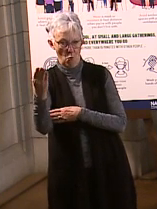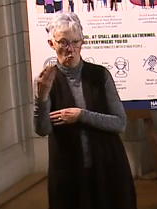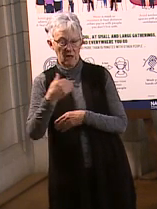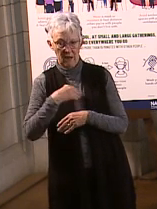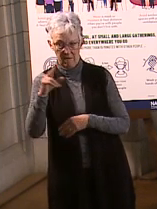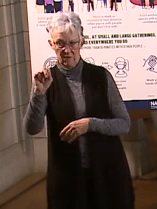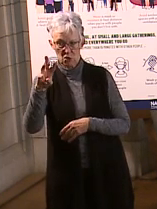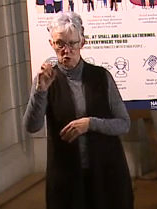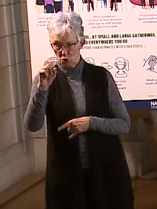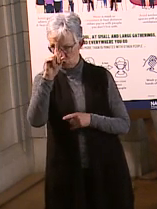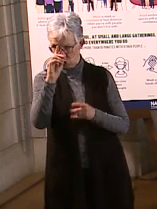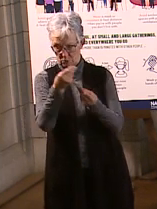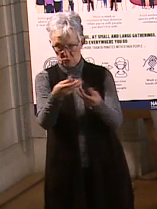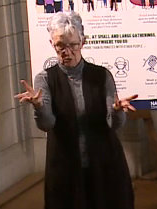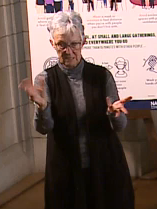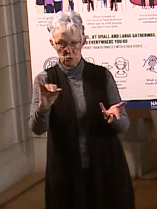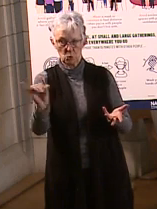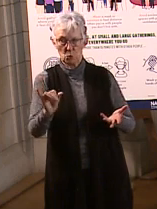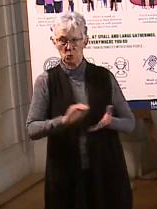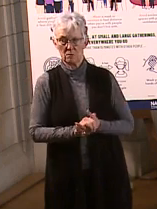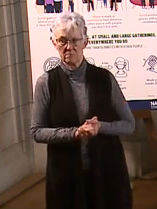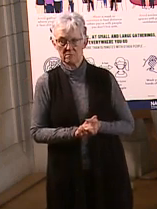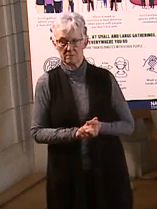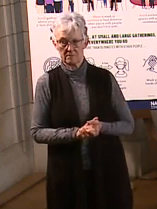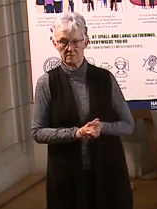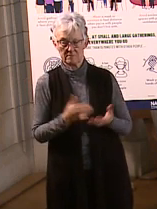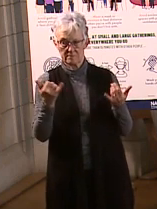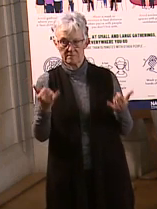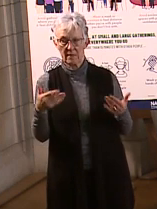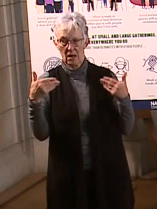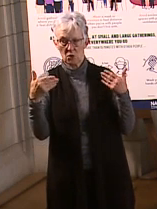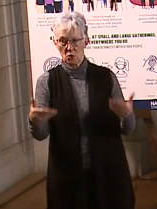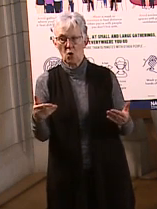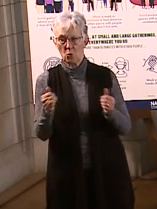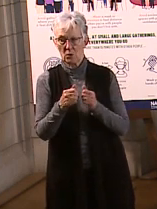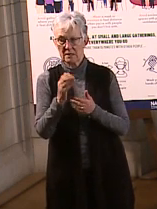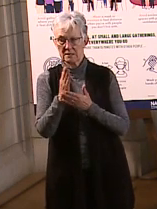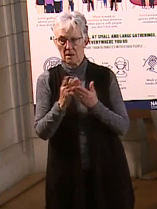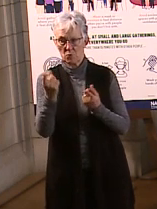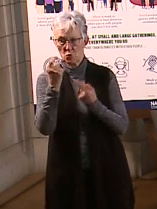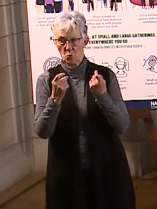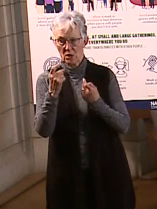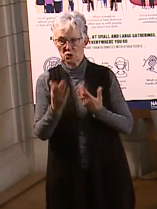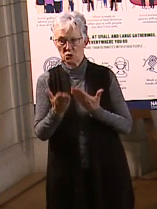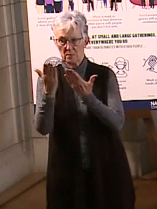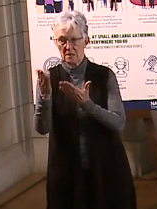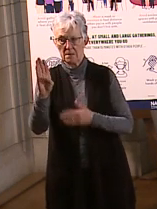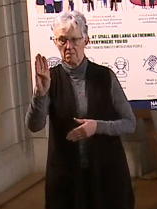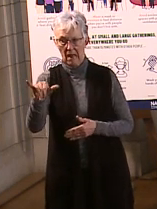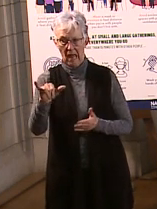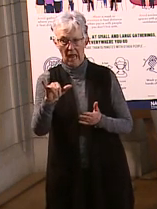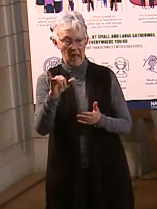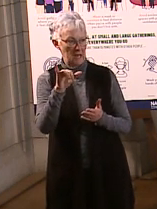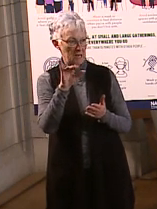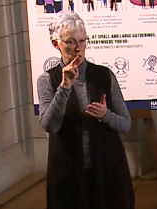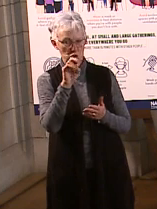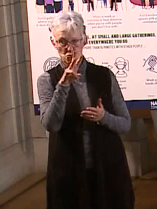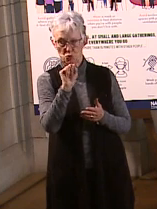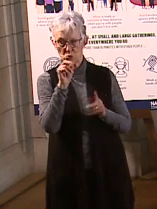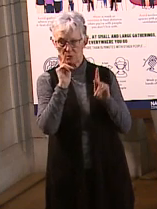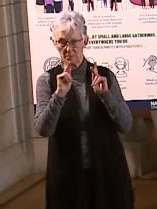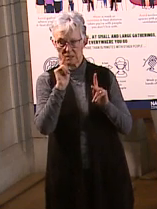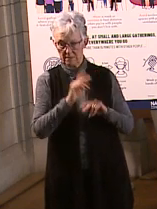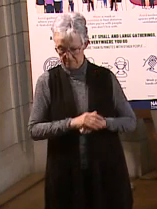please stay tuned for that. And now we'll go ahead and get into the questions that were submitted by the press. So Scott